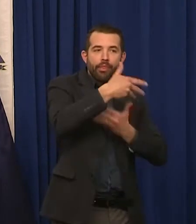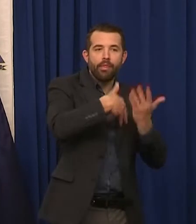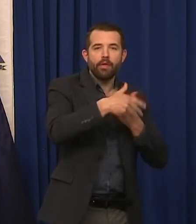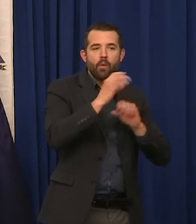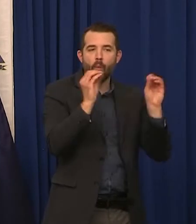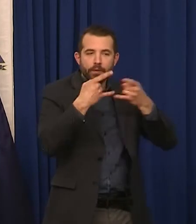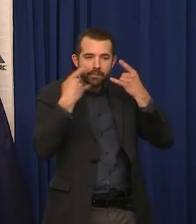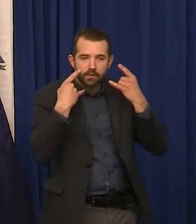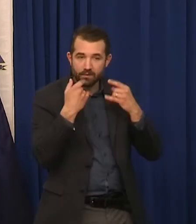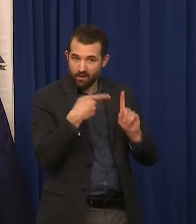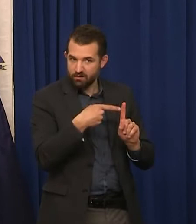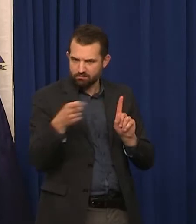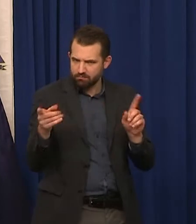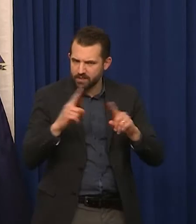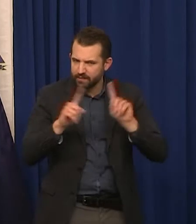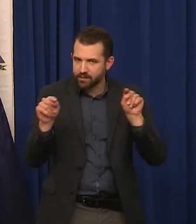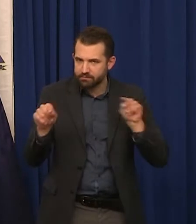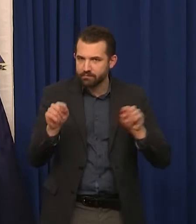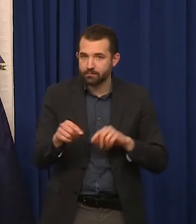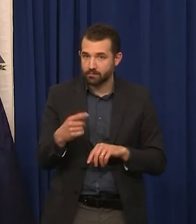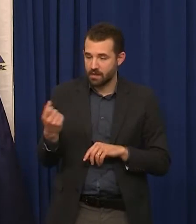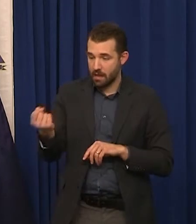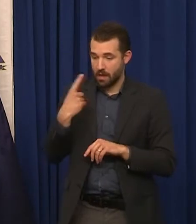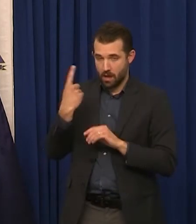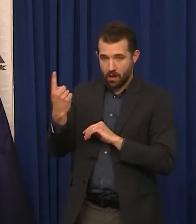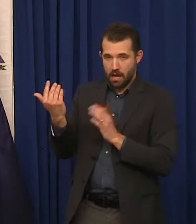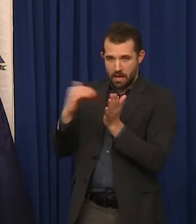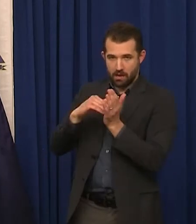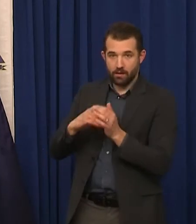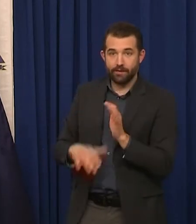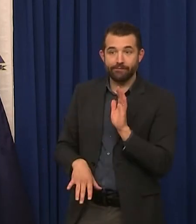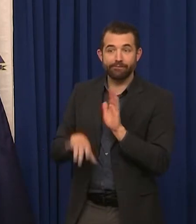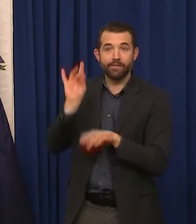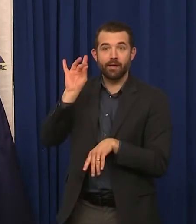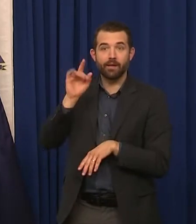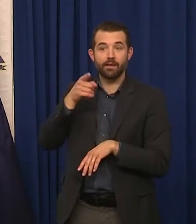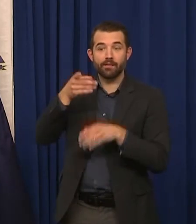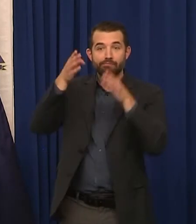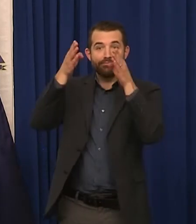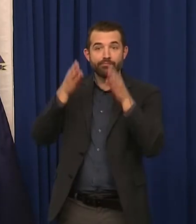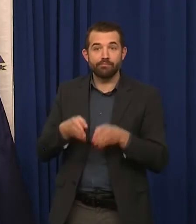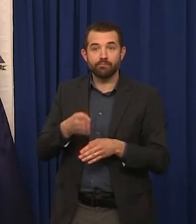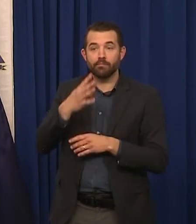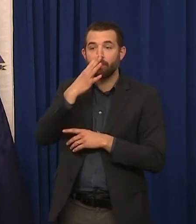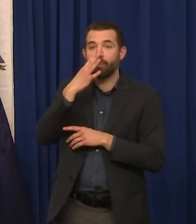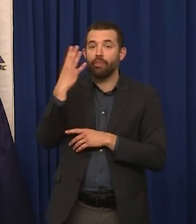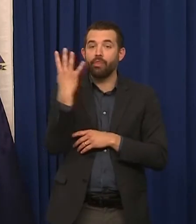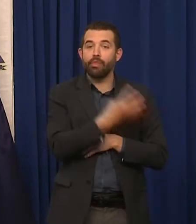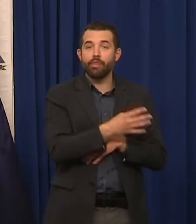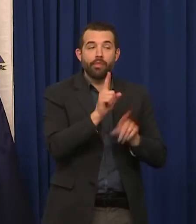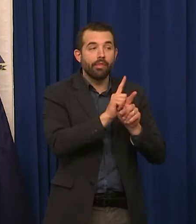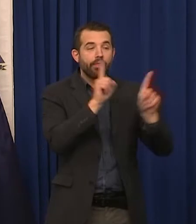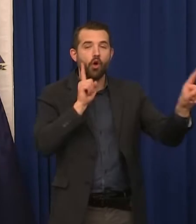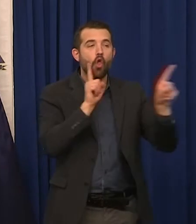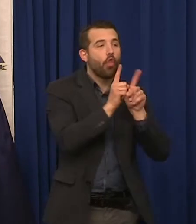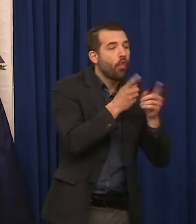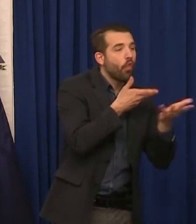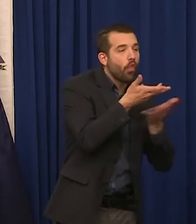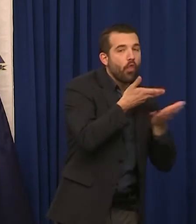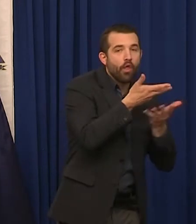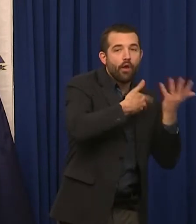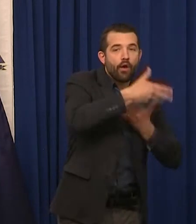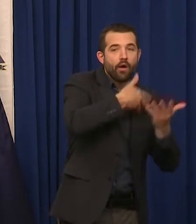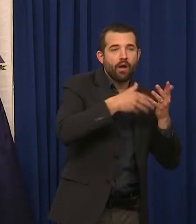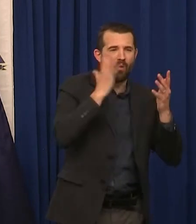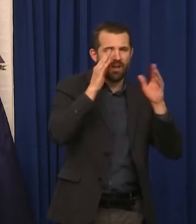any such cases. But given that the most number of people in Maine live in counties where community transmission